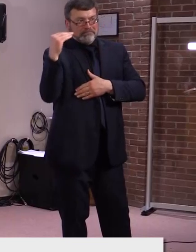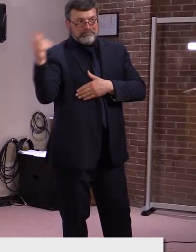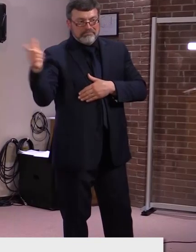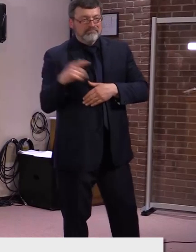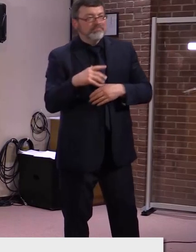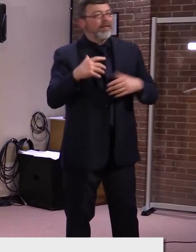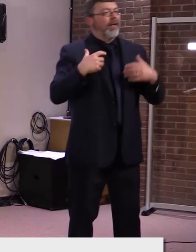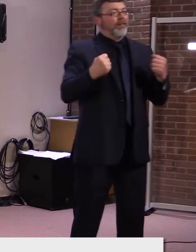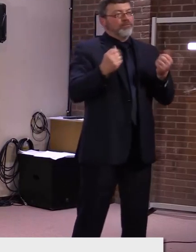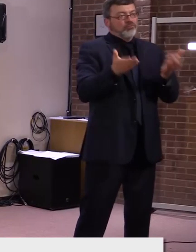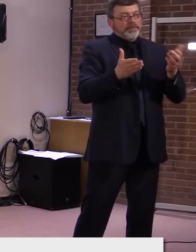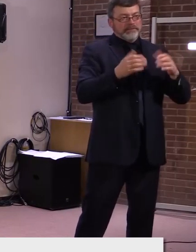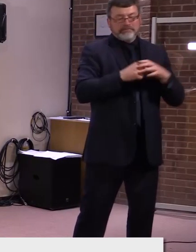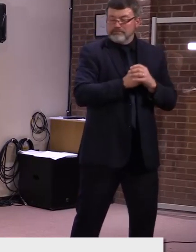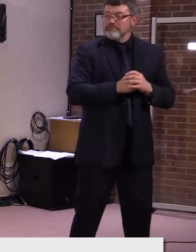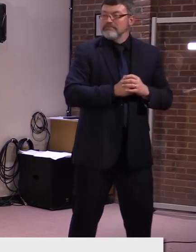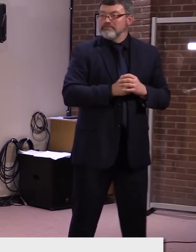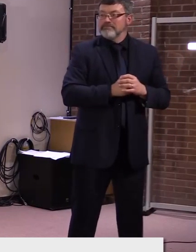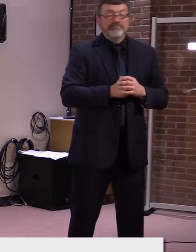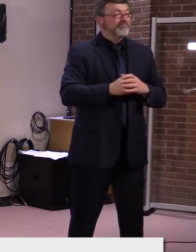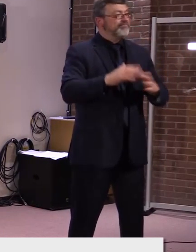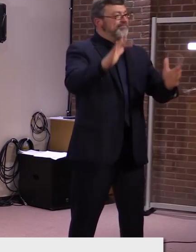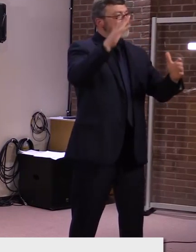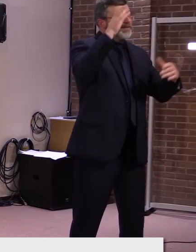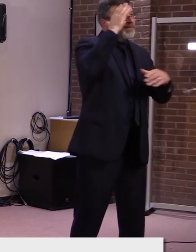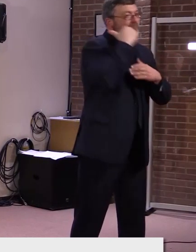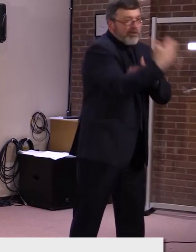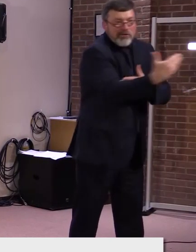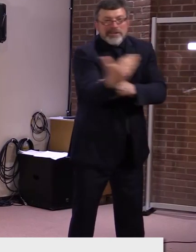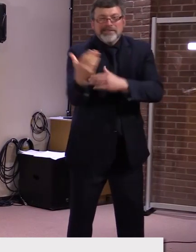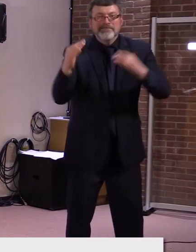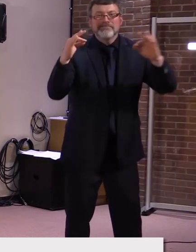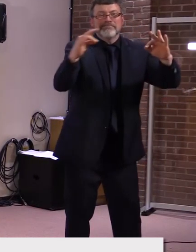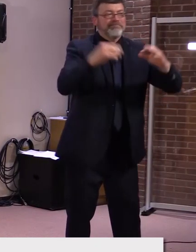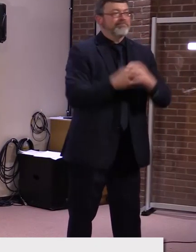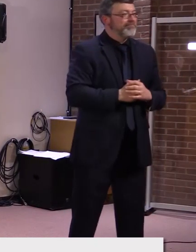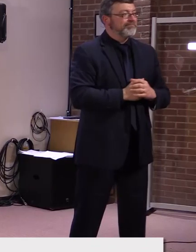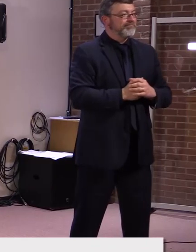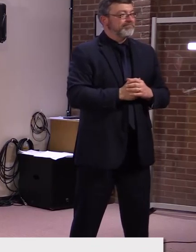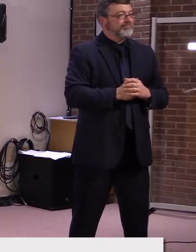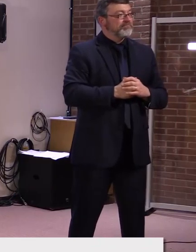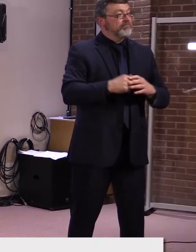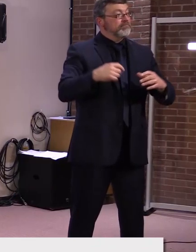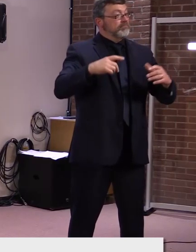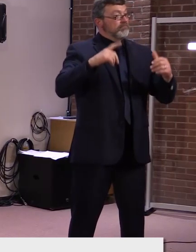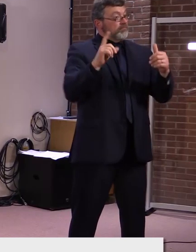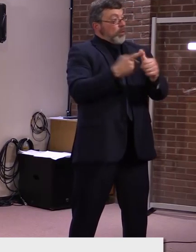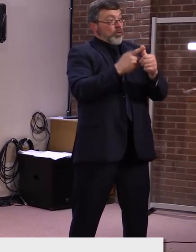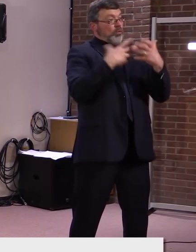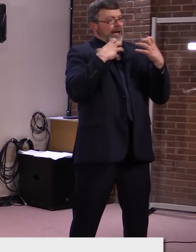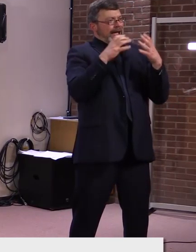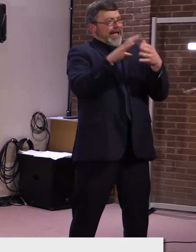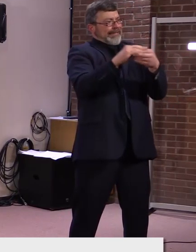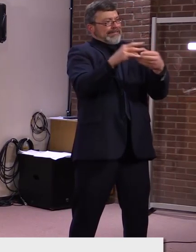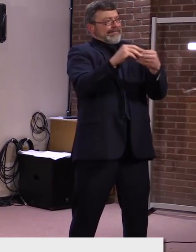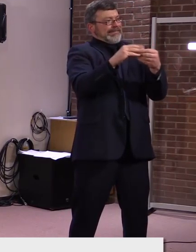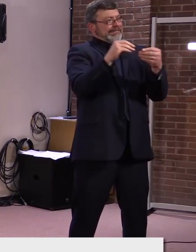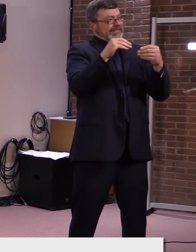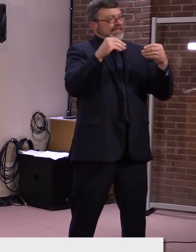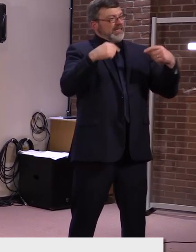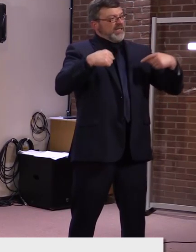Thank you, Secretary French, and good morning, everyone. I want to start out by highlighting that we have reached a